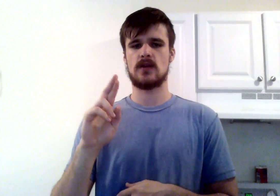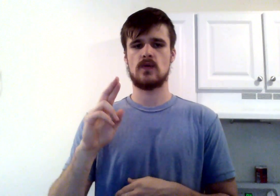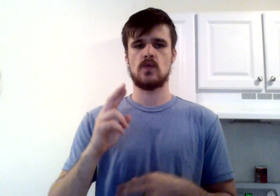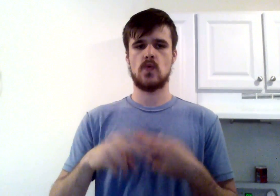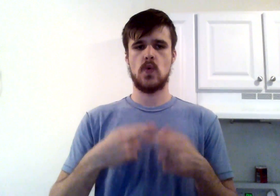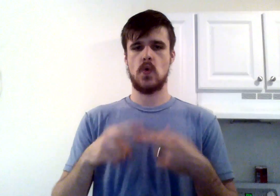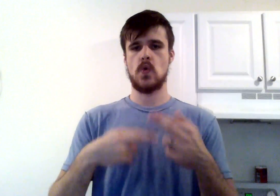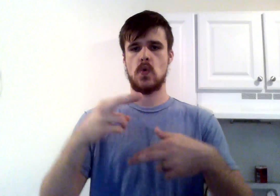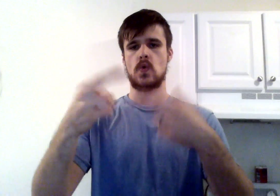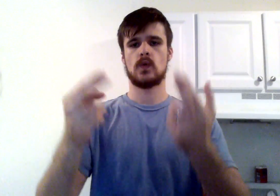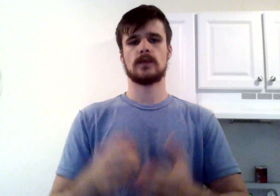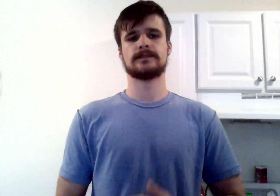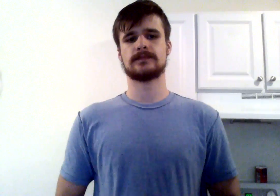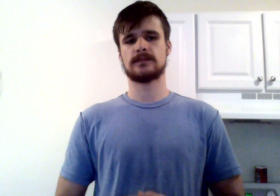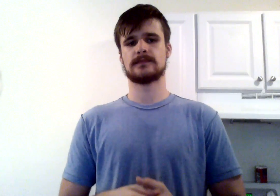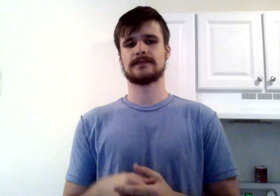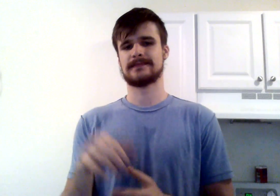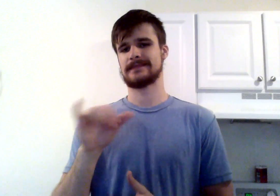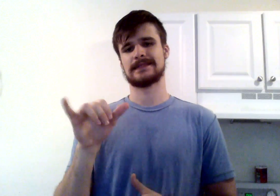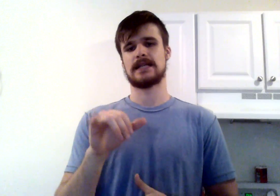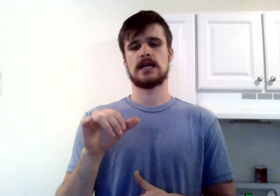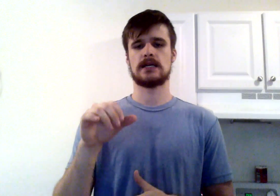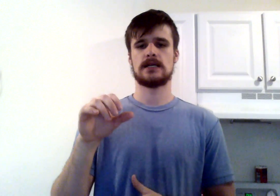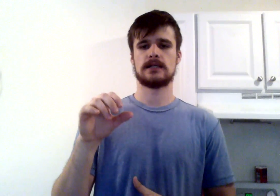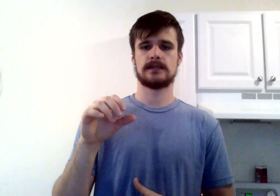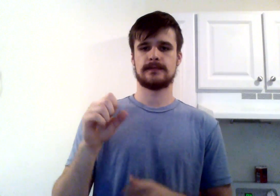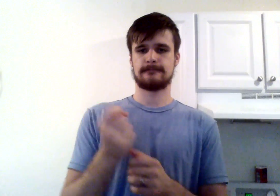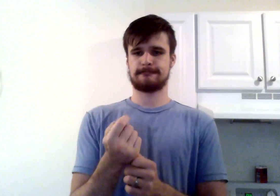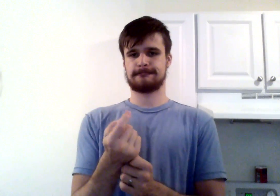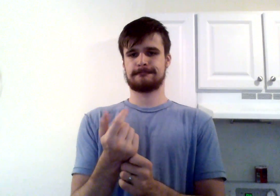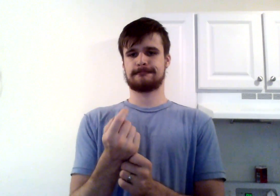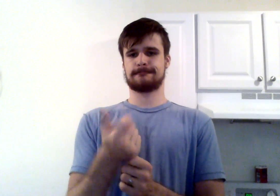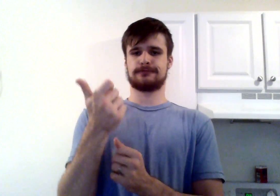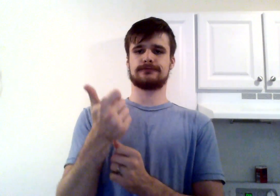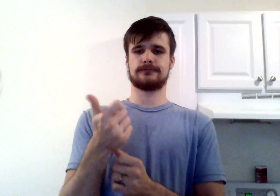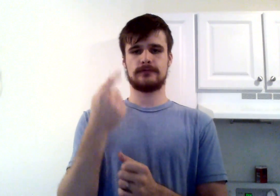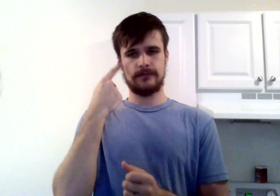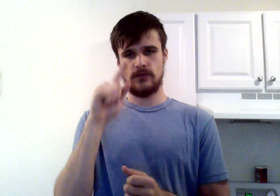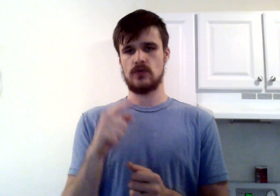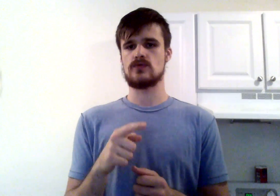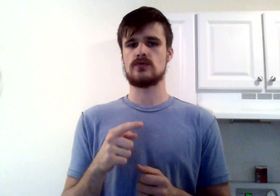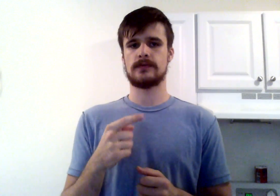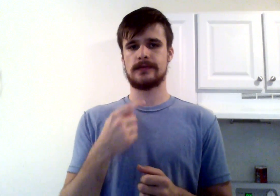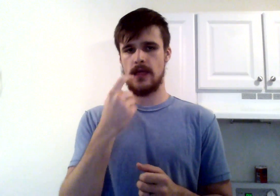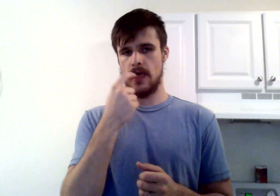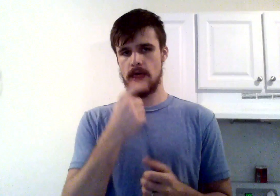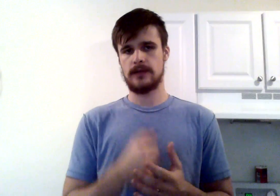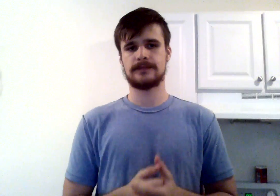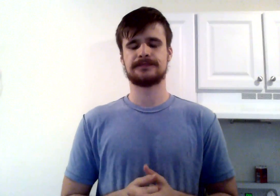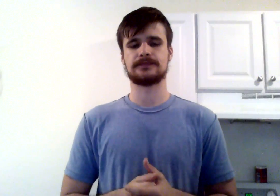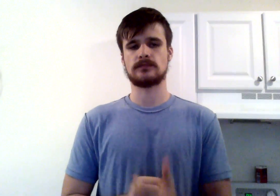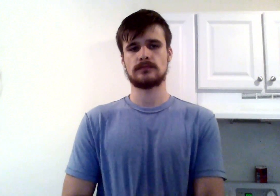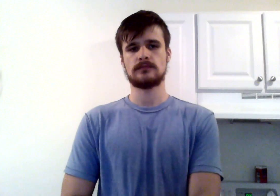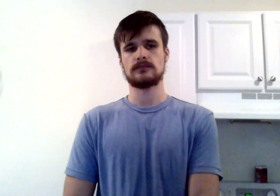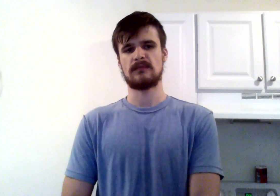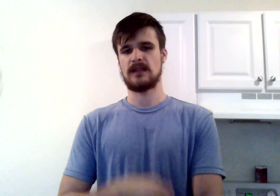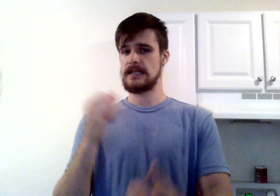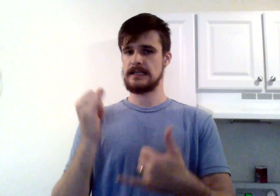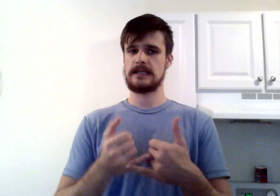That's like champagne for the tongue. Finally, and if I can only do one, the pros call this the siren. It's really good. It starts with we